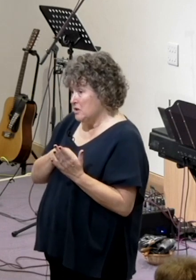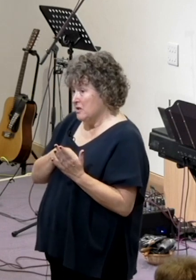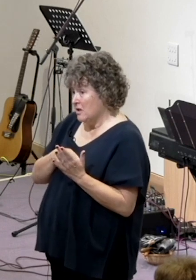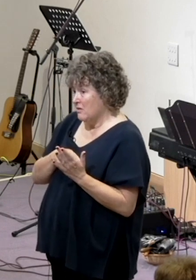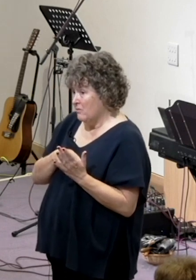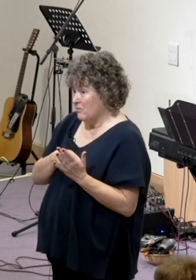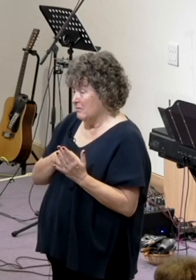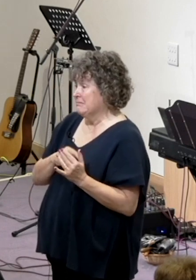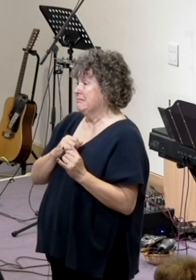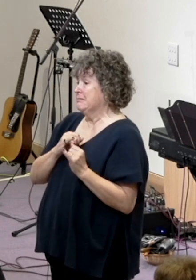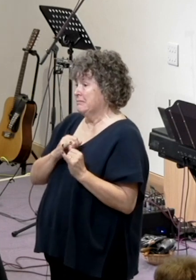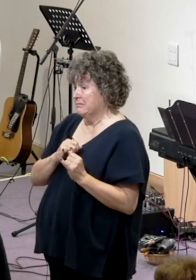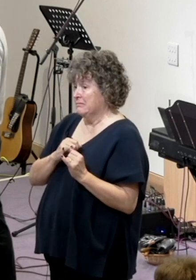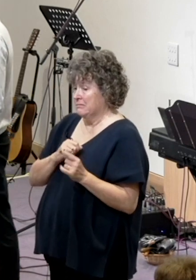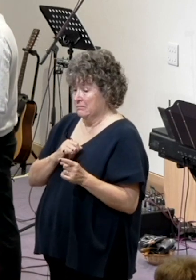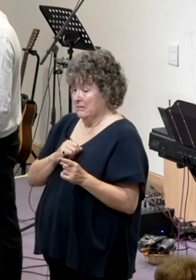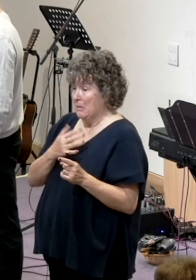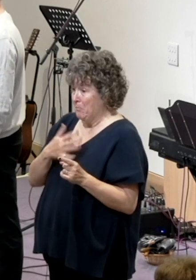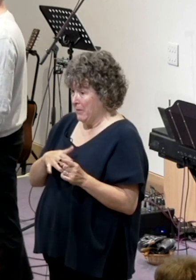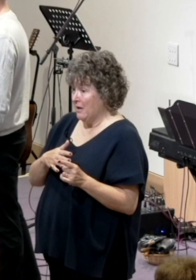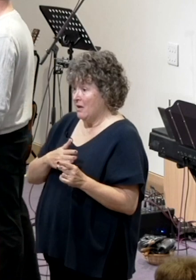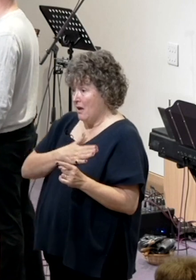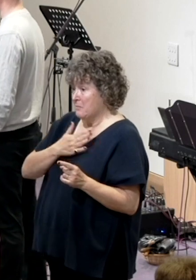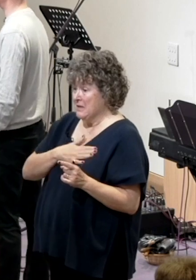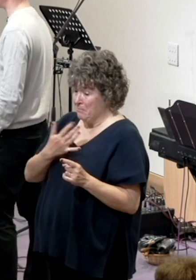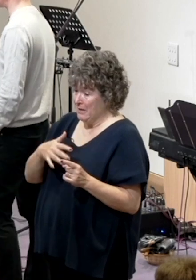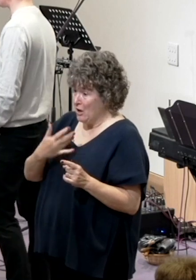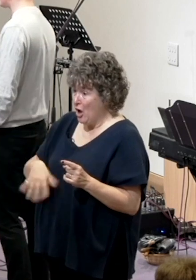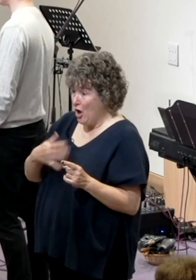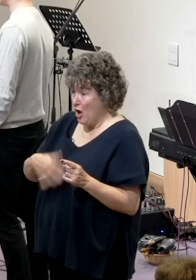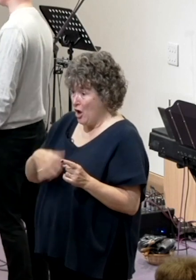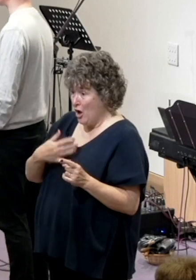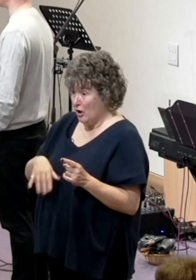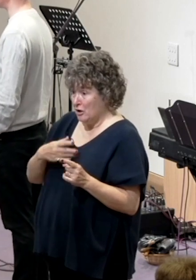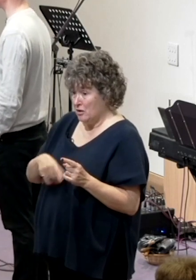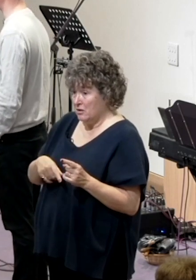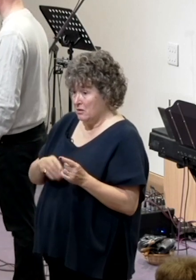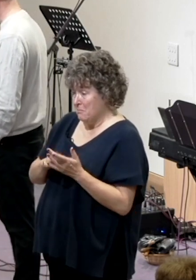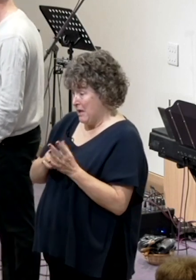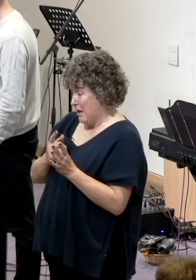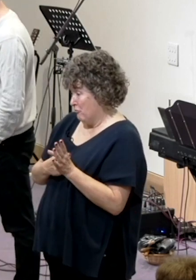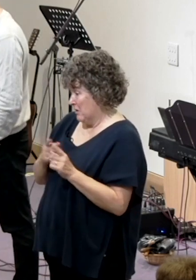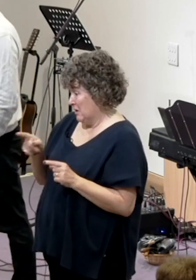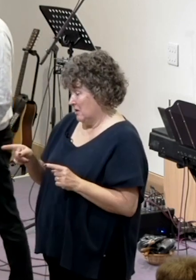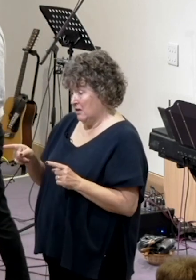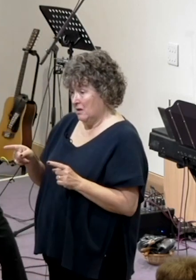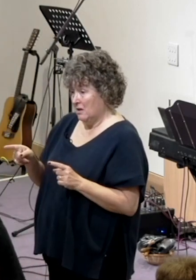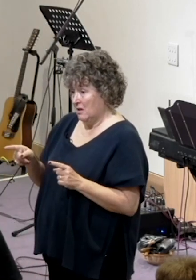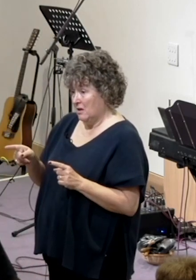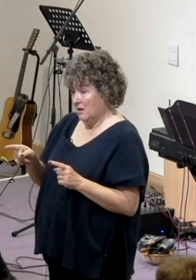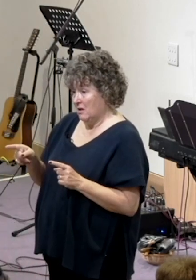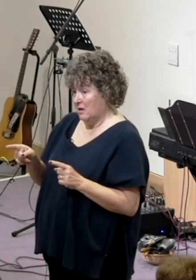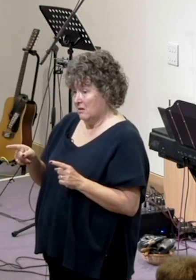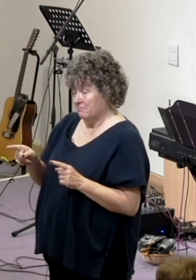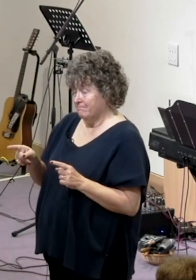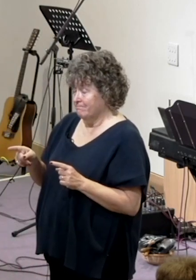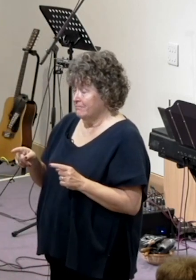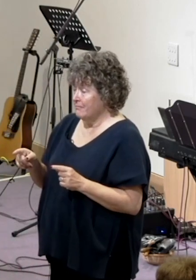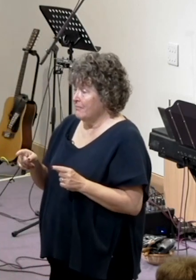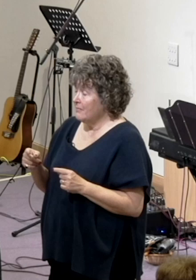position of someone who has been hurt by someone close to him, someone he trusted. We're told in verse